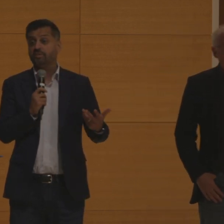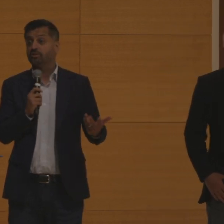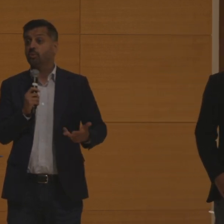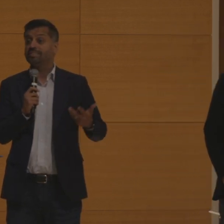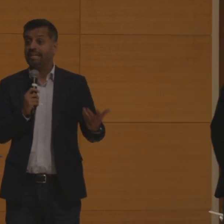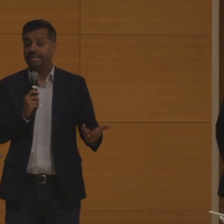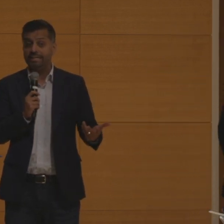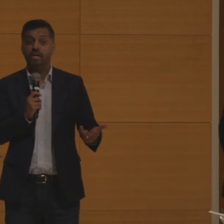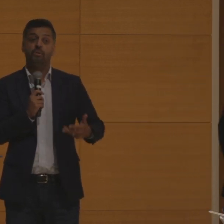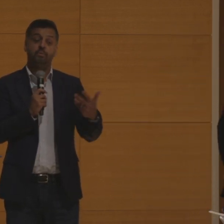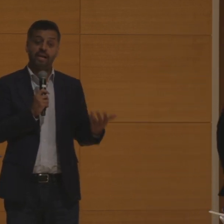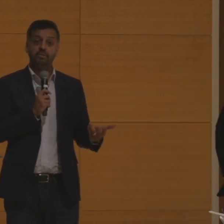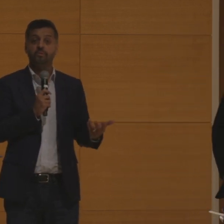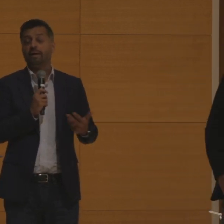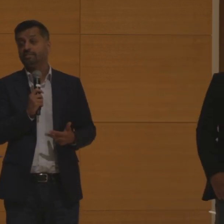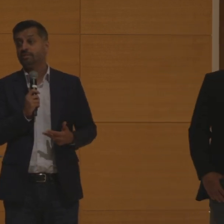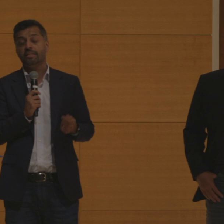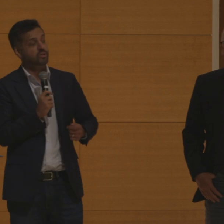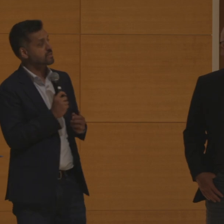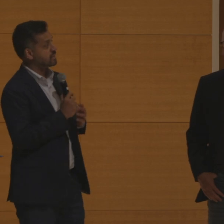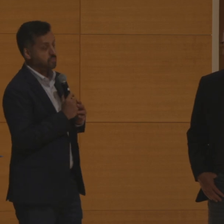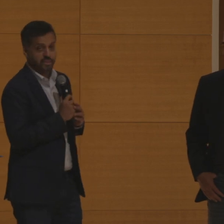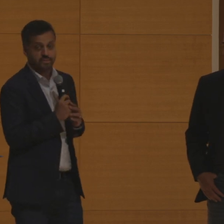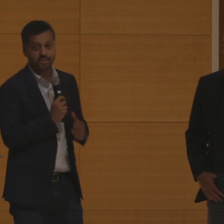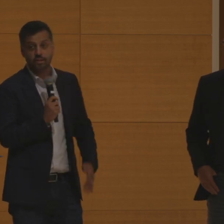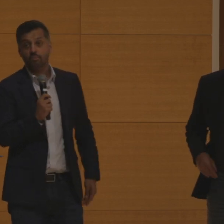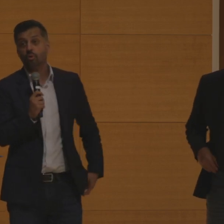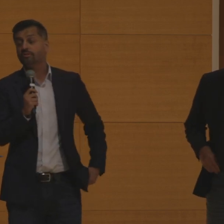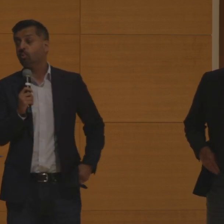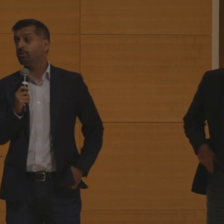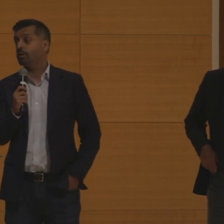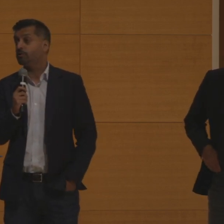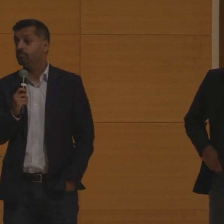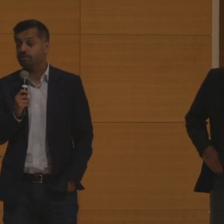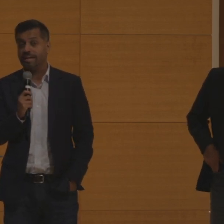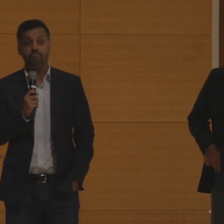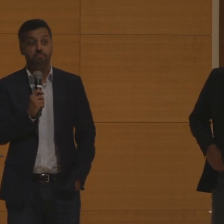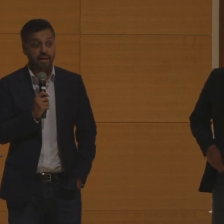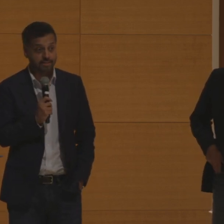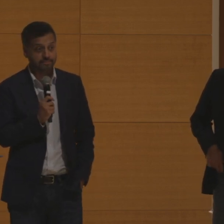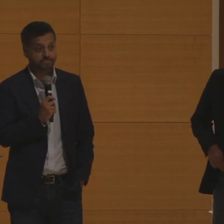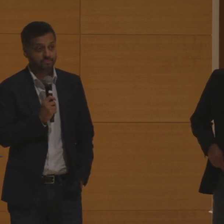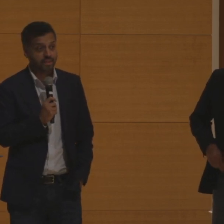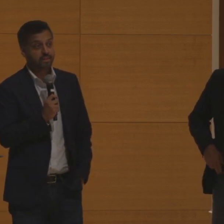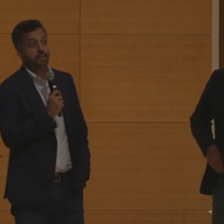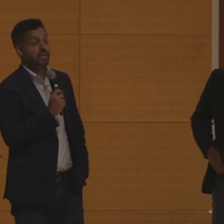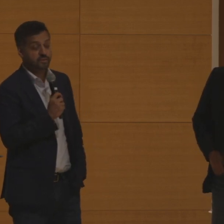these words and these stories die. And I want to remind you, in the past year in the United States of America, more than 2,300 books have been